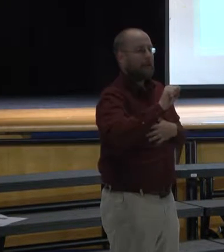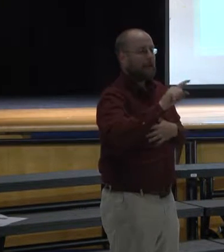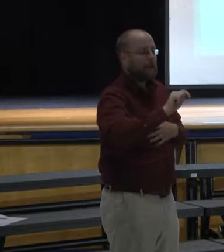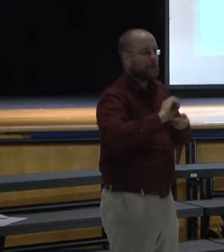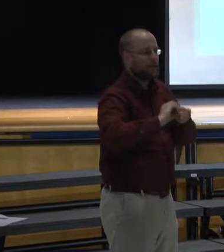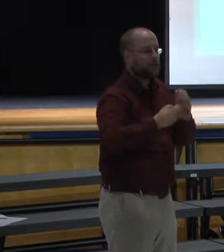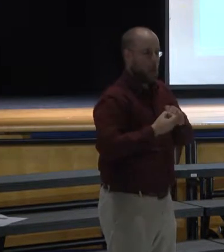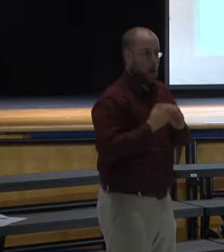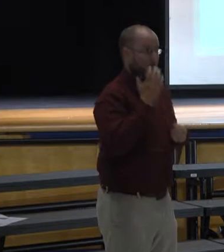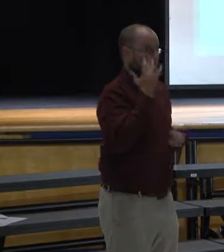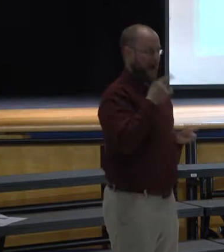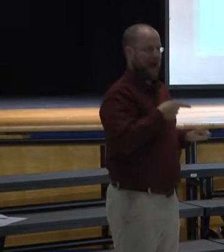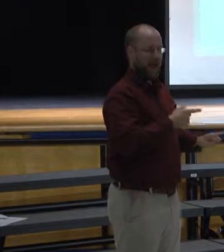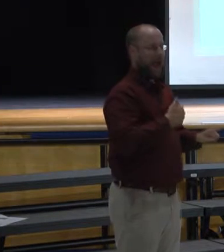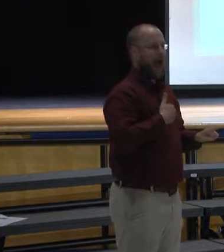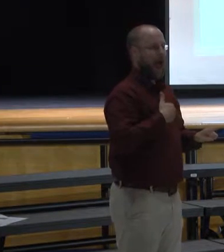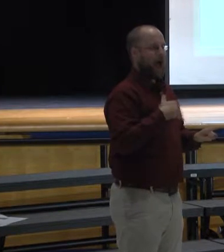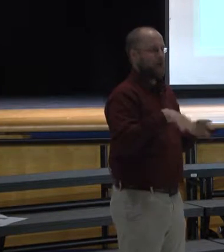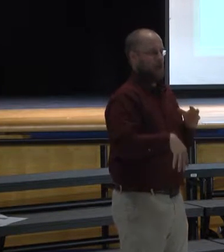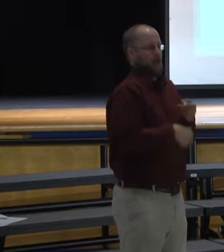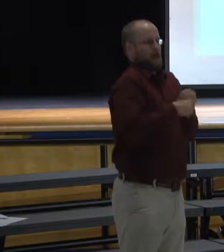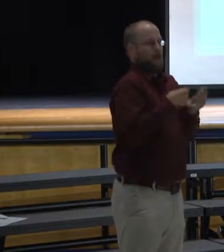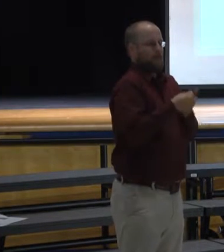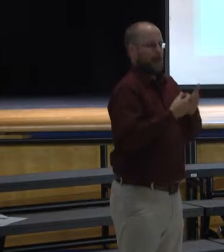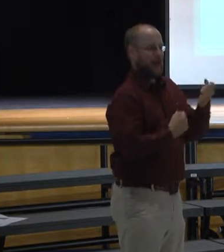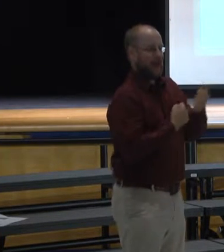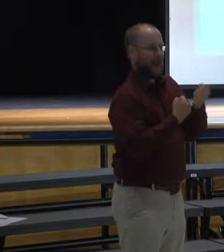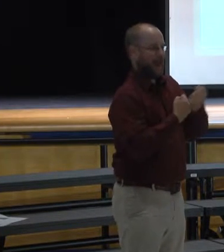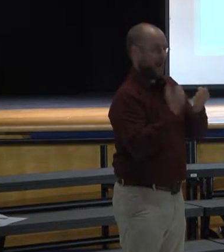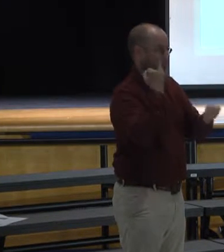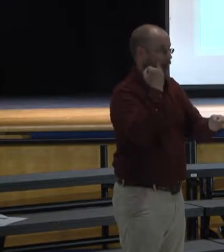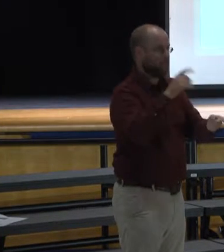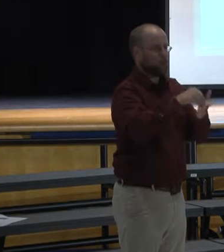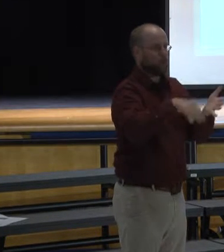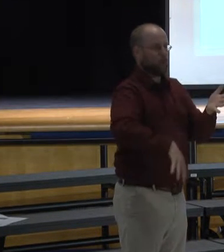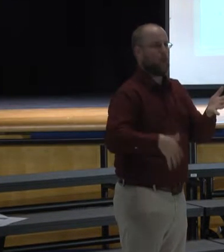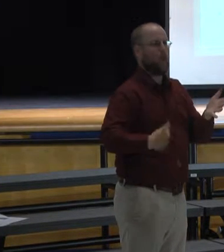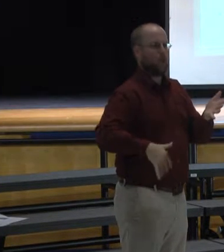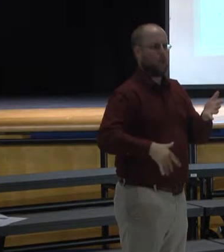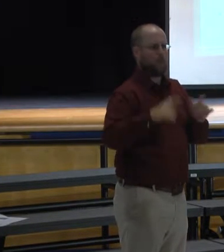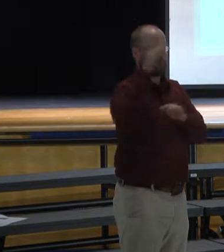some merit aid that helps also in the process.